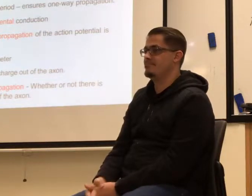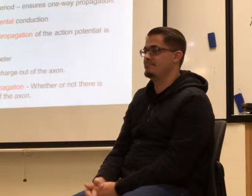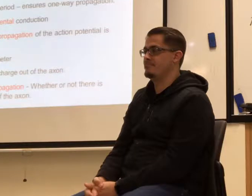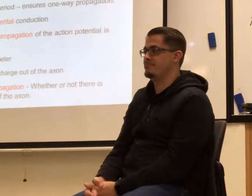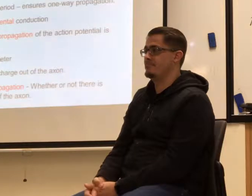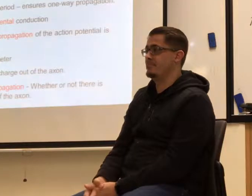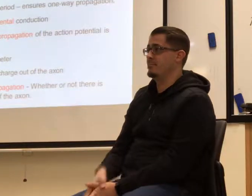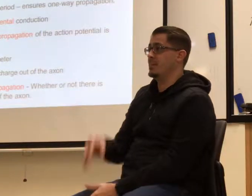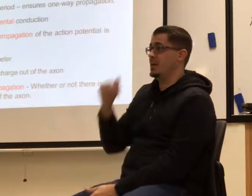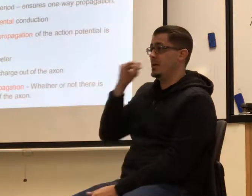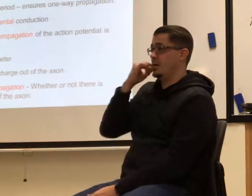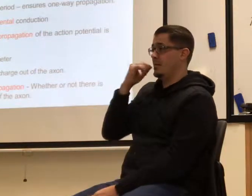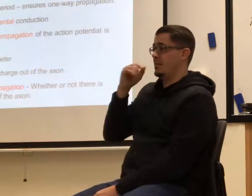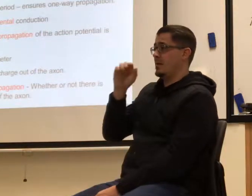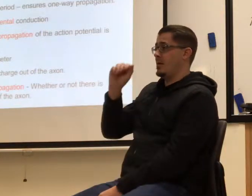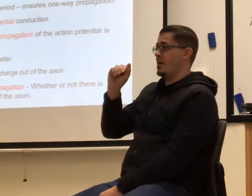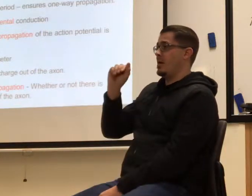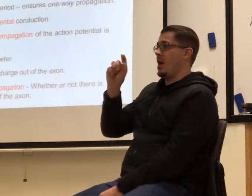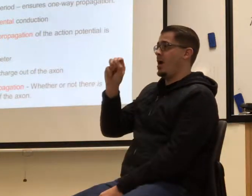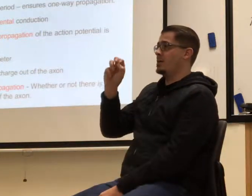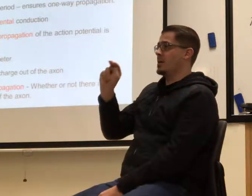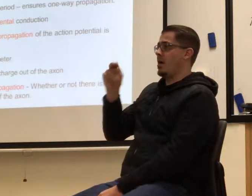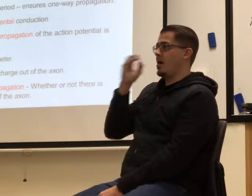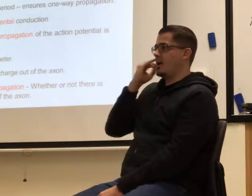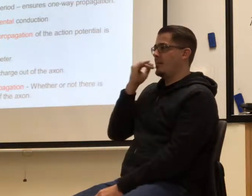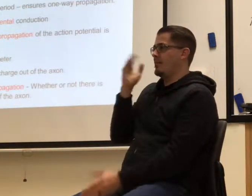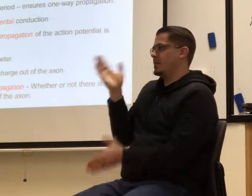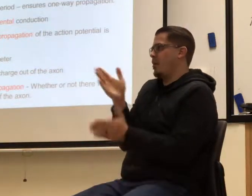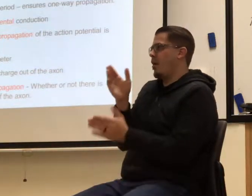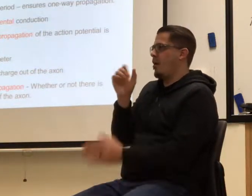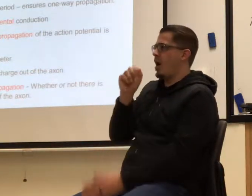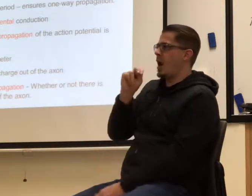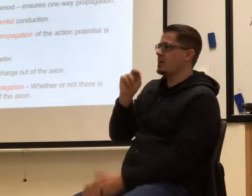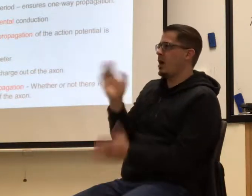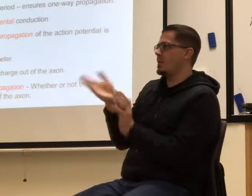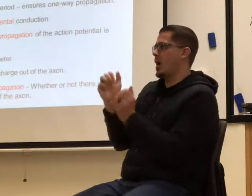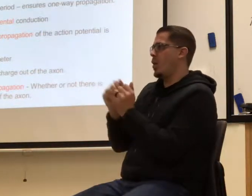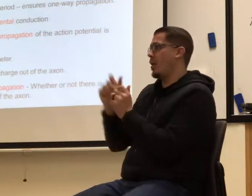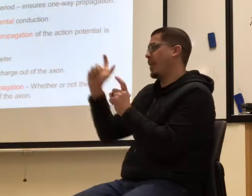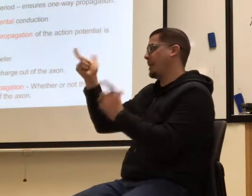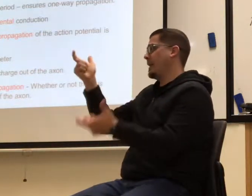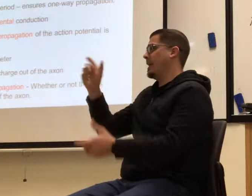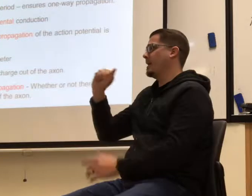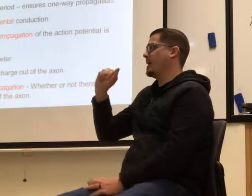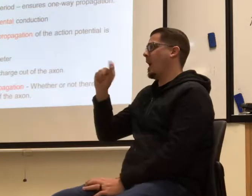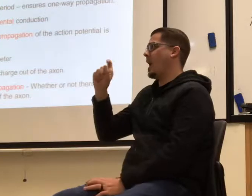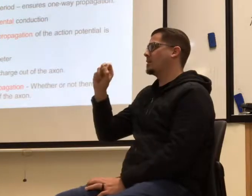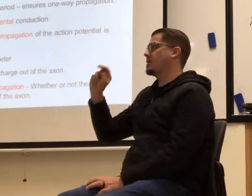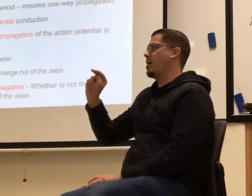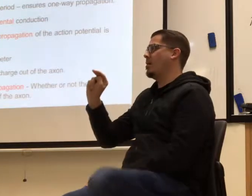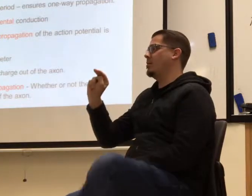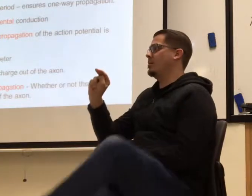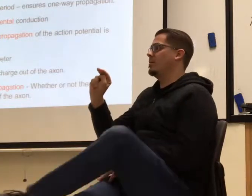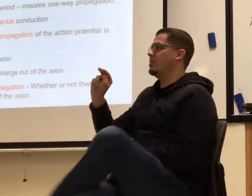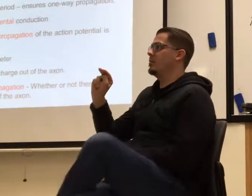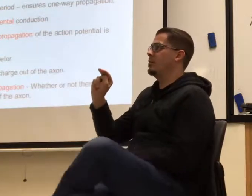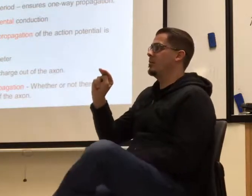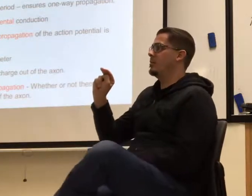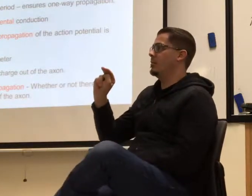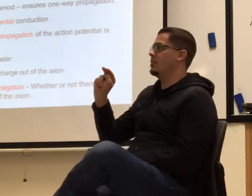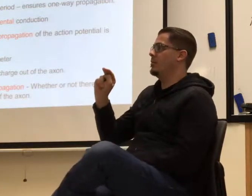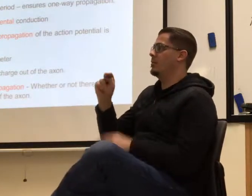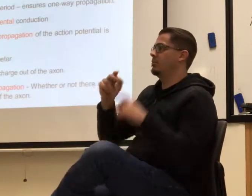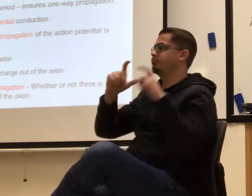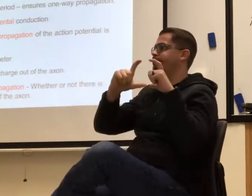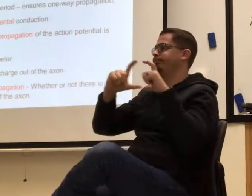So if you look at an axon in cross section, say a smaller one versus a bigger one, usually a source of